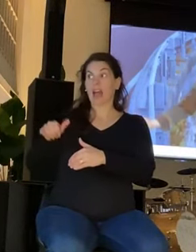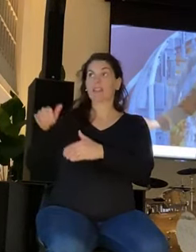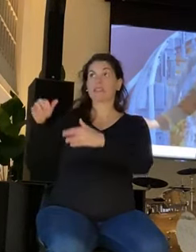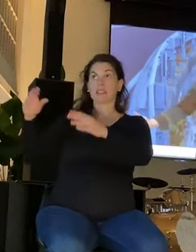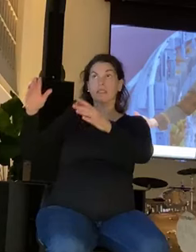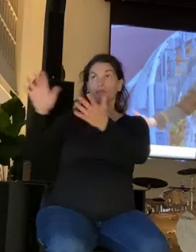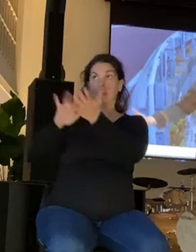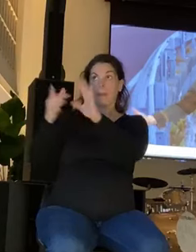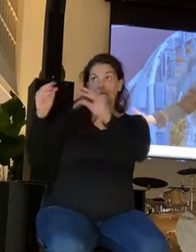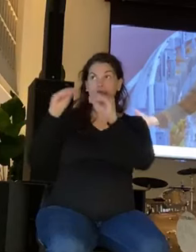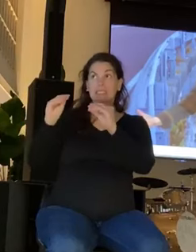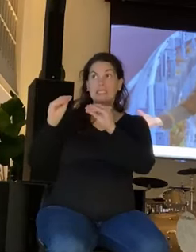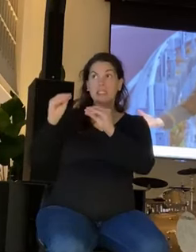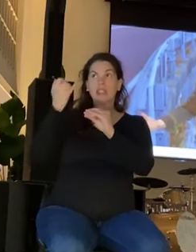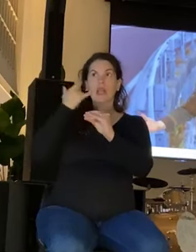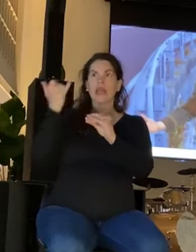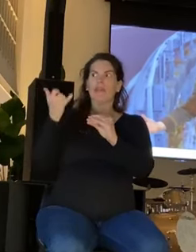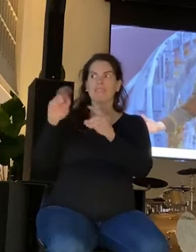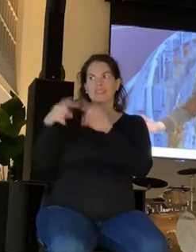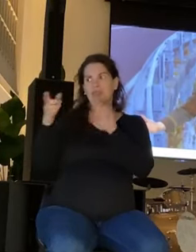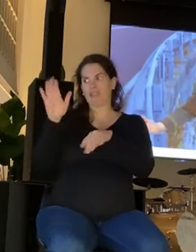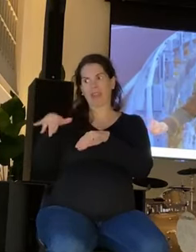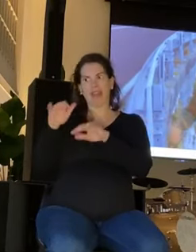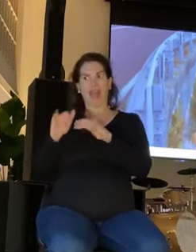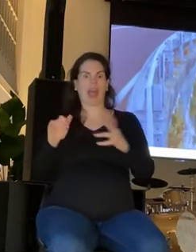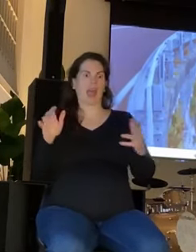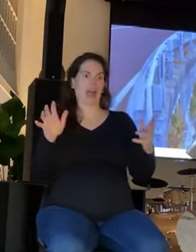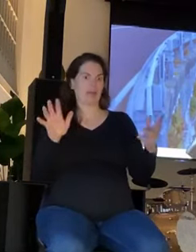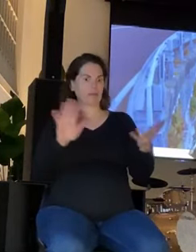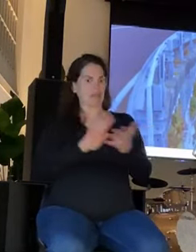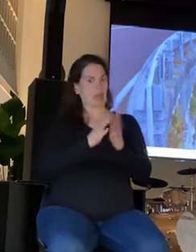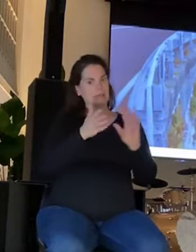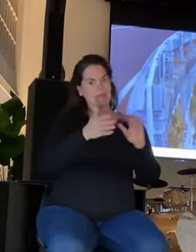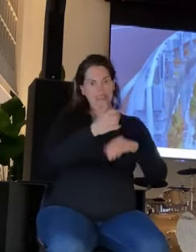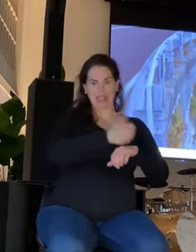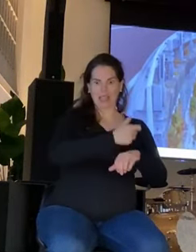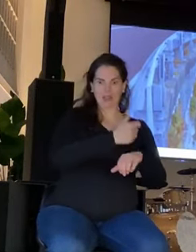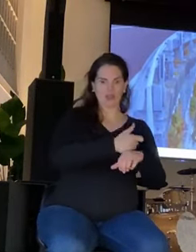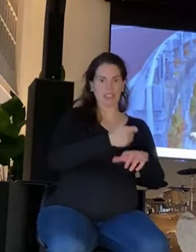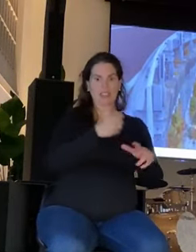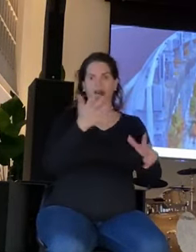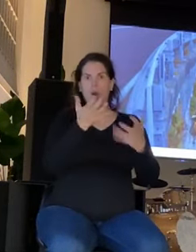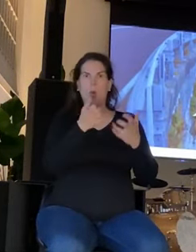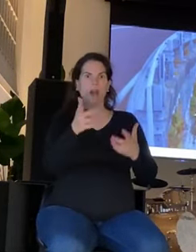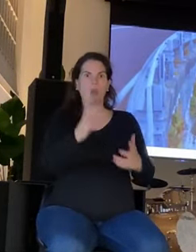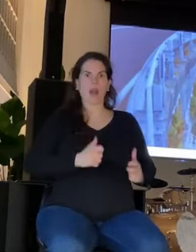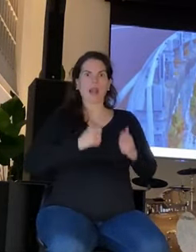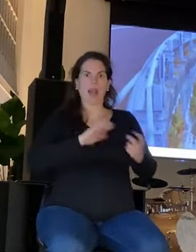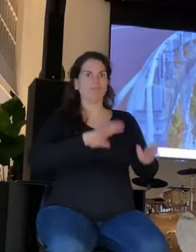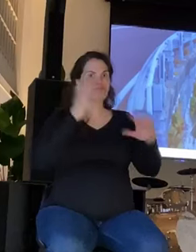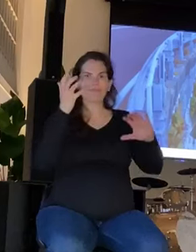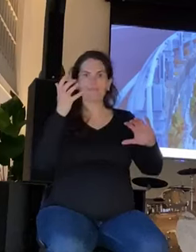it gets outside of that, it burns things down. He said, I don't want to burn your life down.